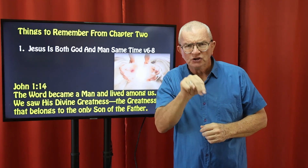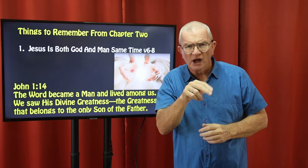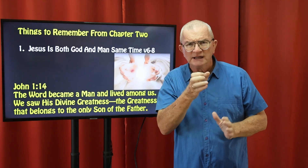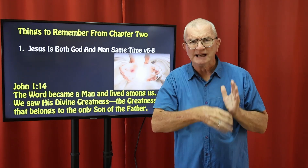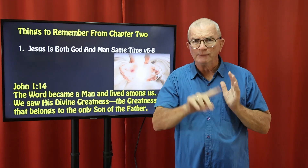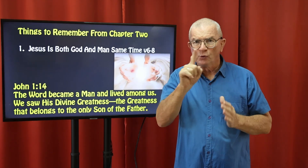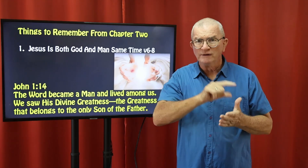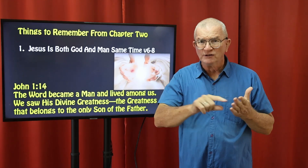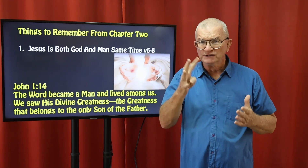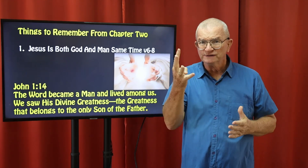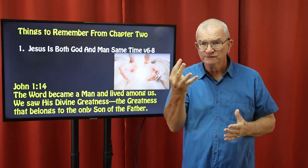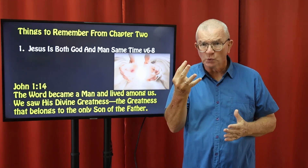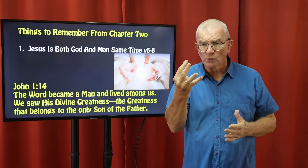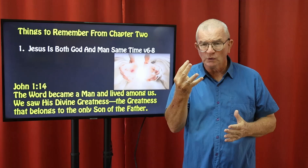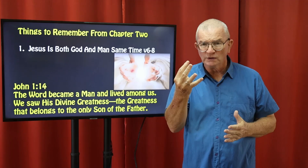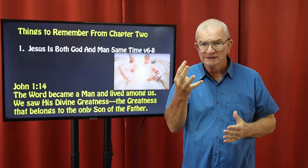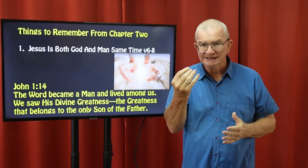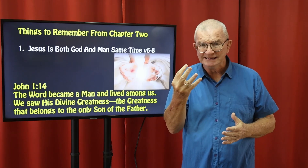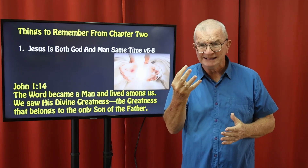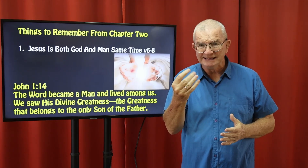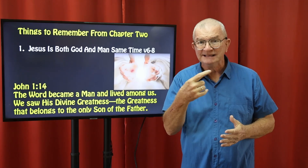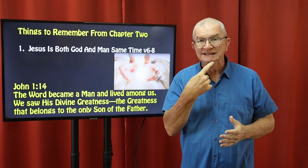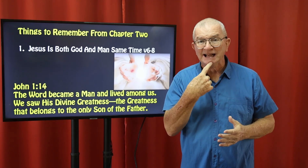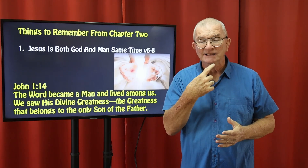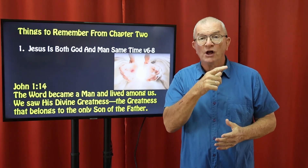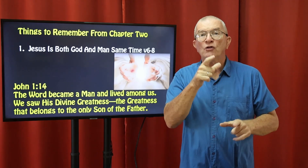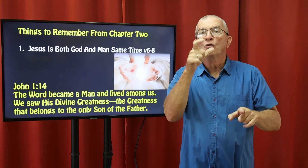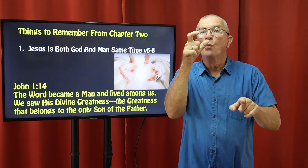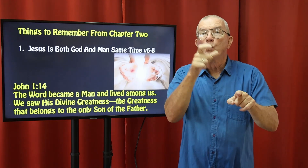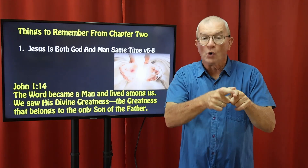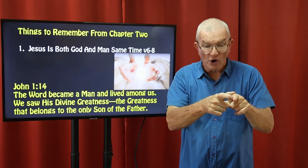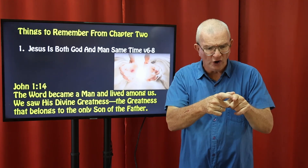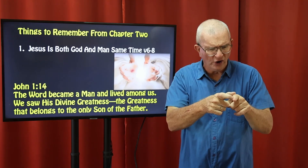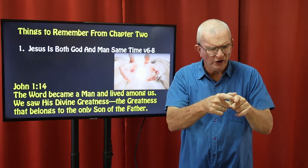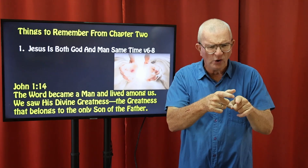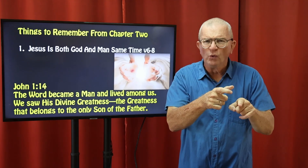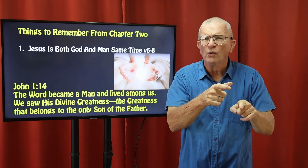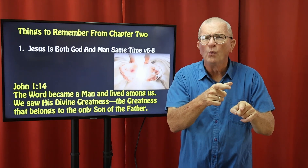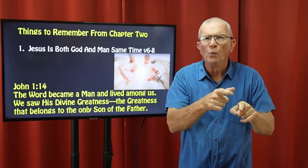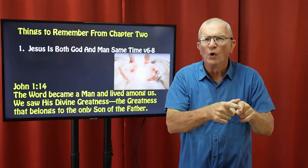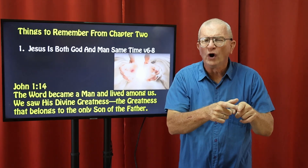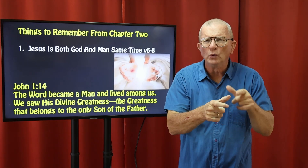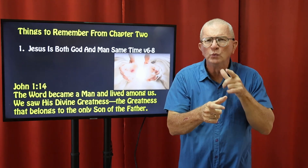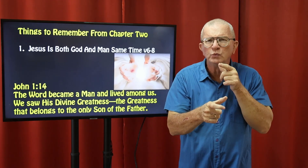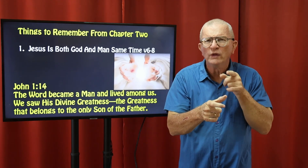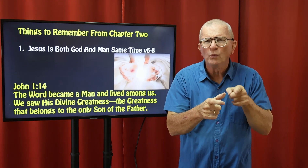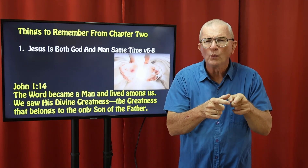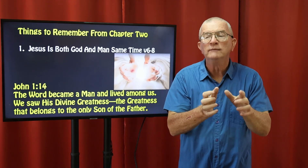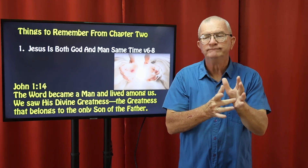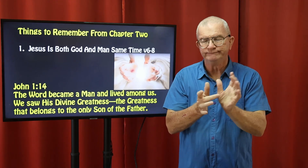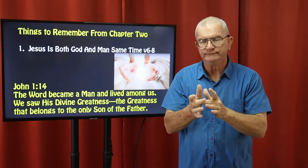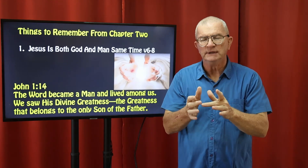Let's look at John chapter 1 and verse 14. It says, "The Word," and who was the Word?